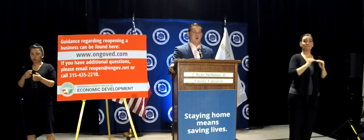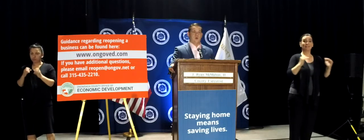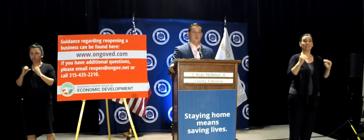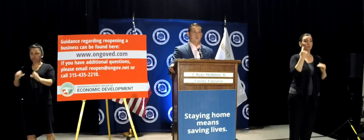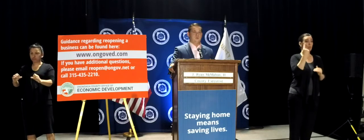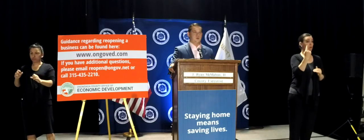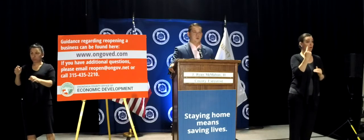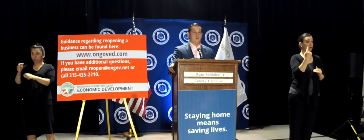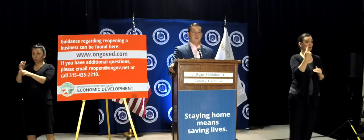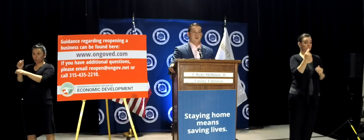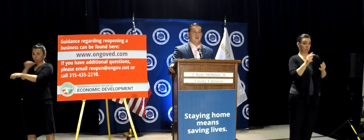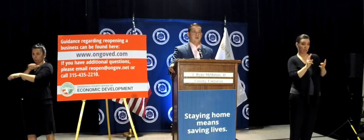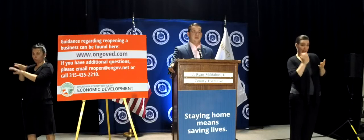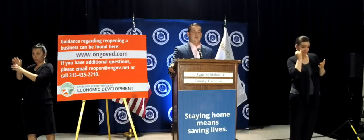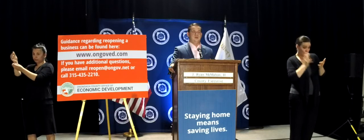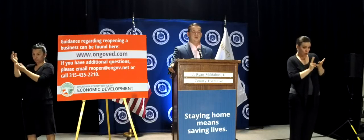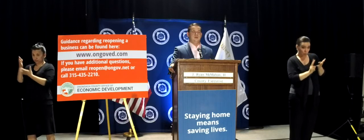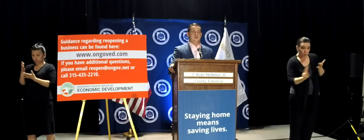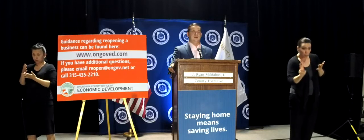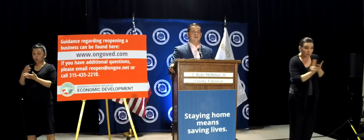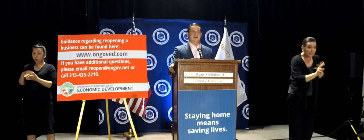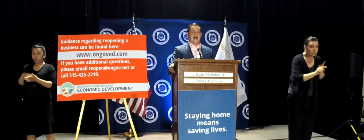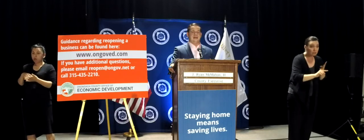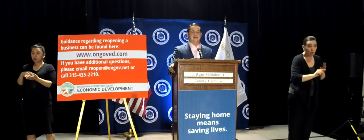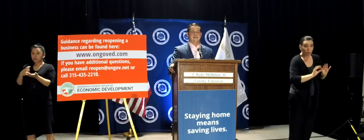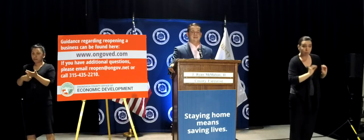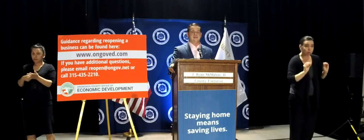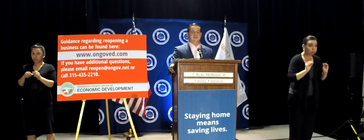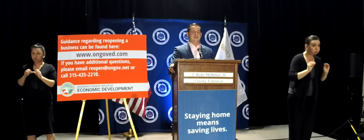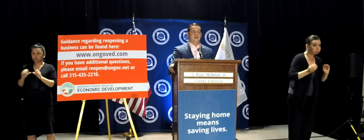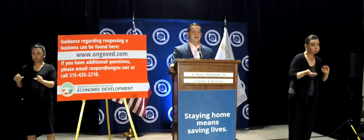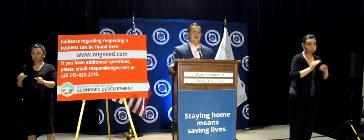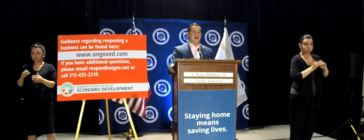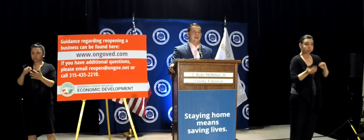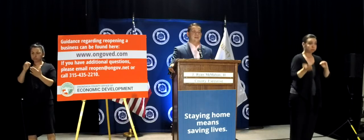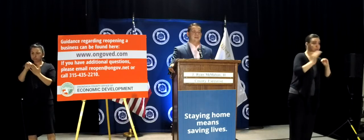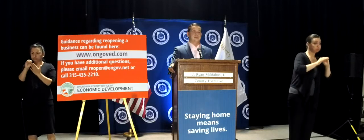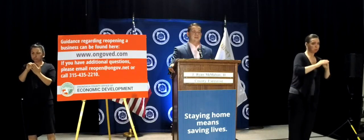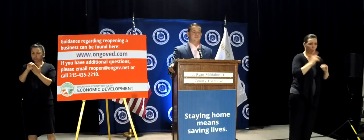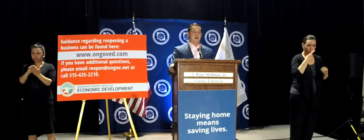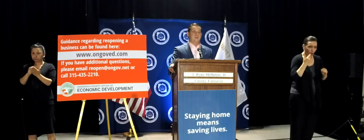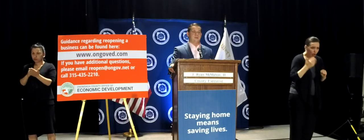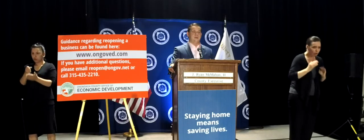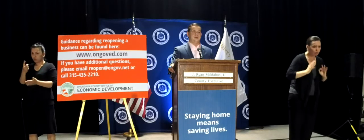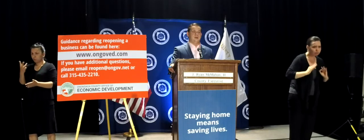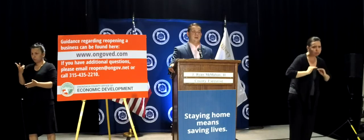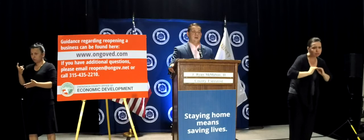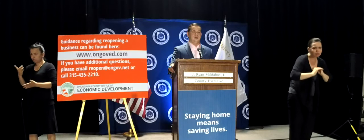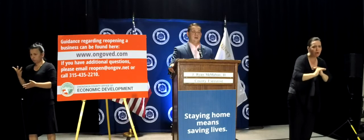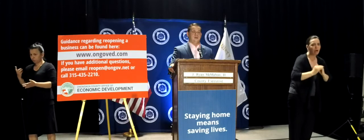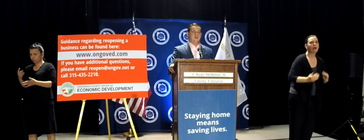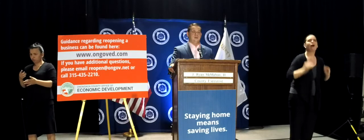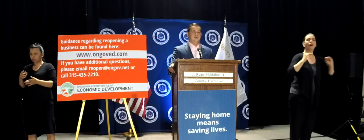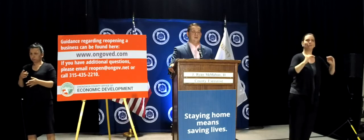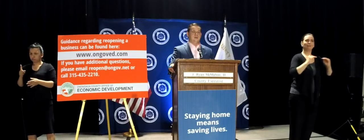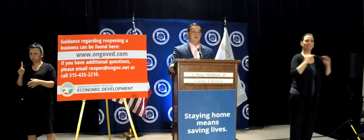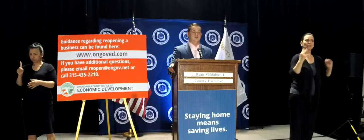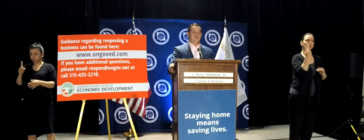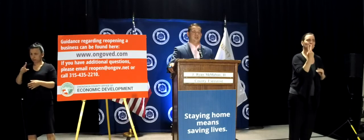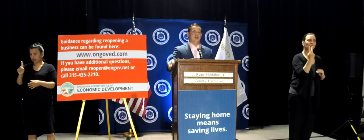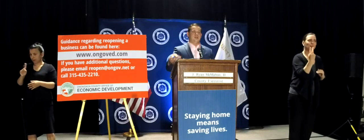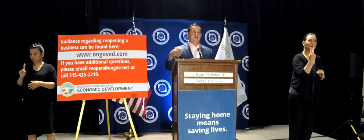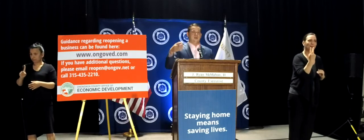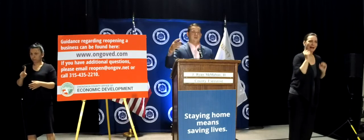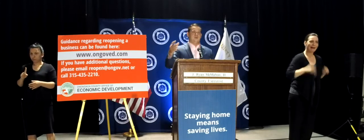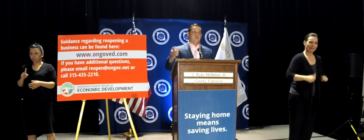says go. So the guidance, the delaying guidance is probably, there